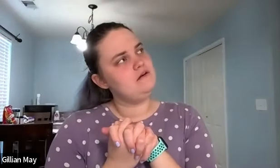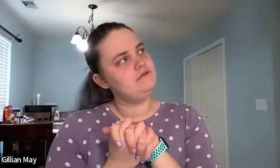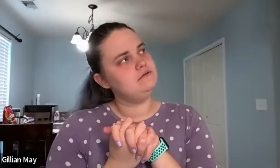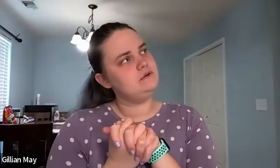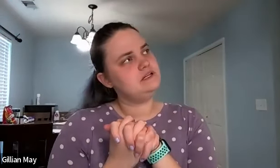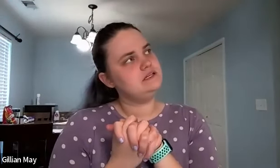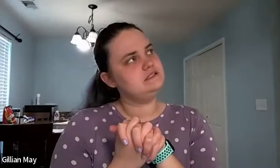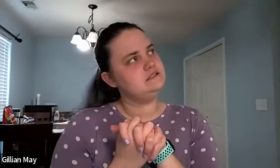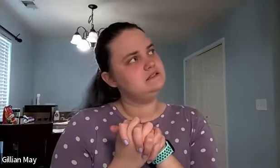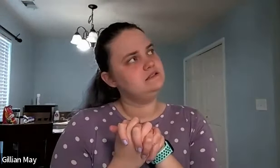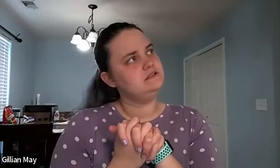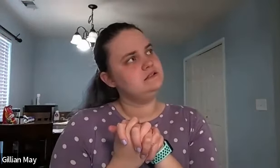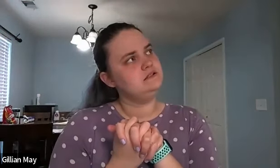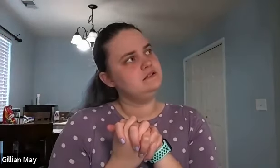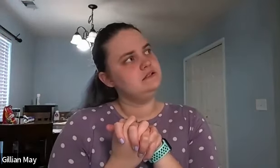have, when is,